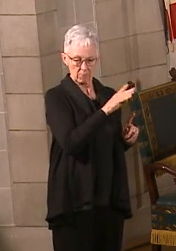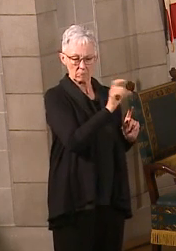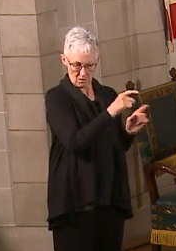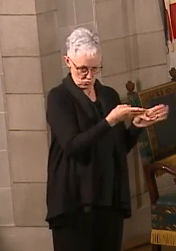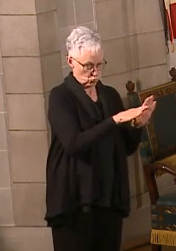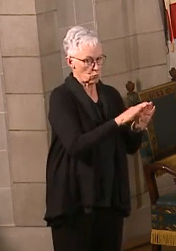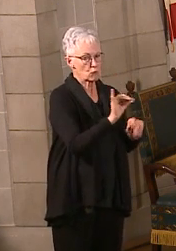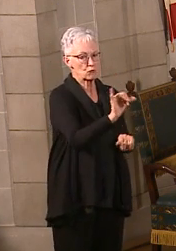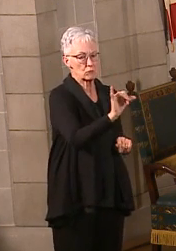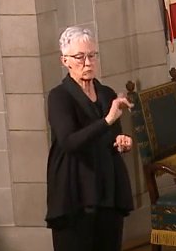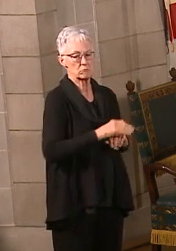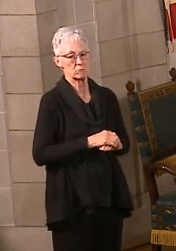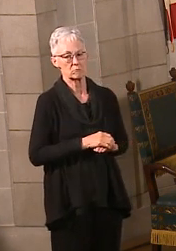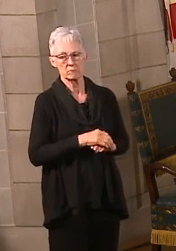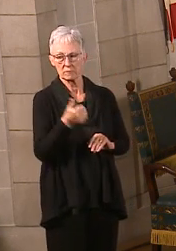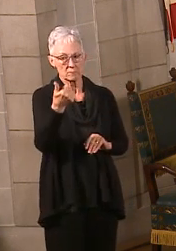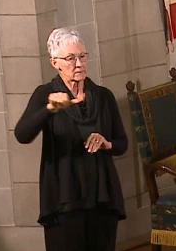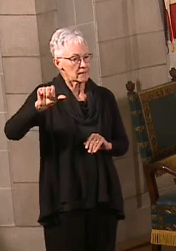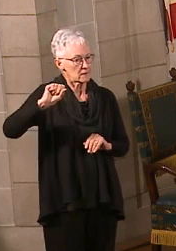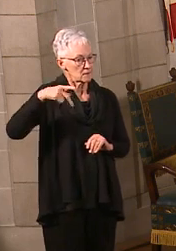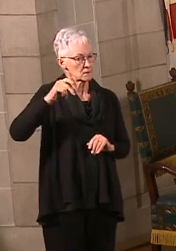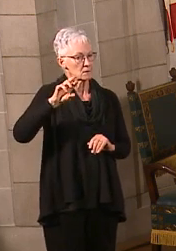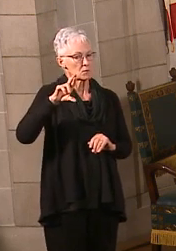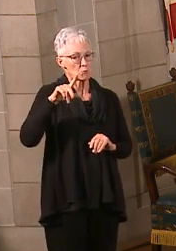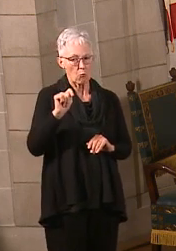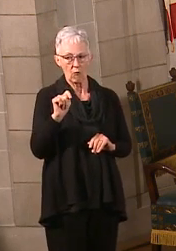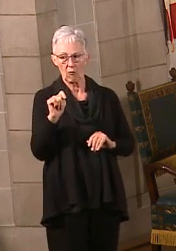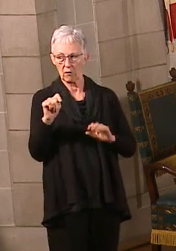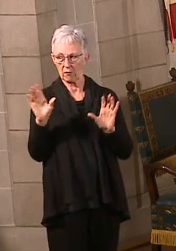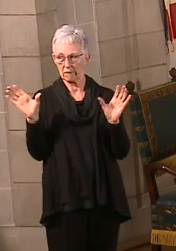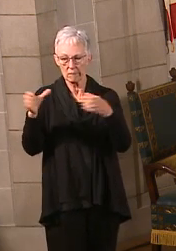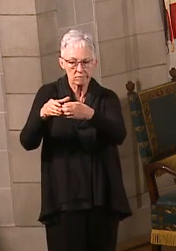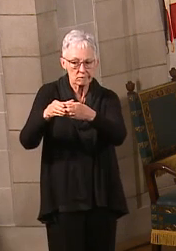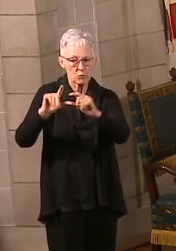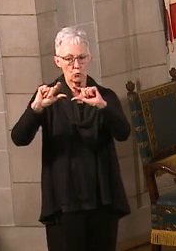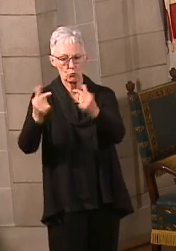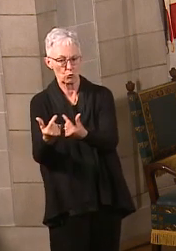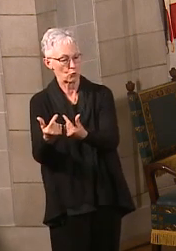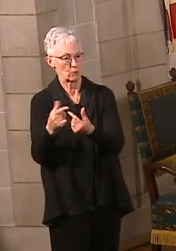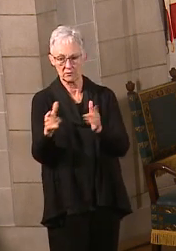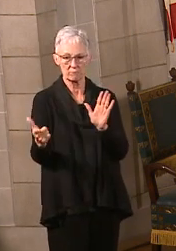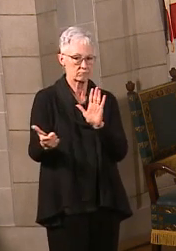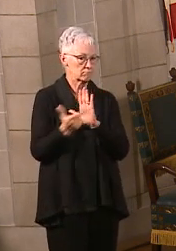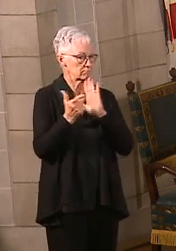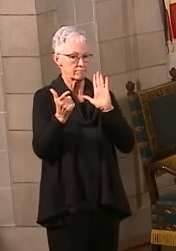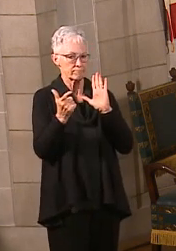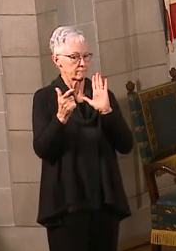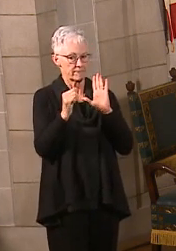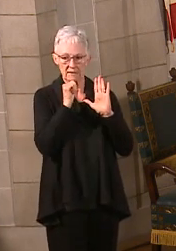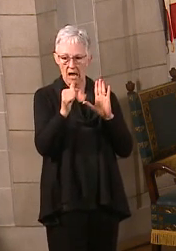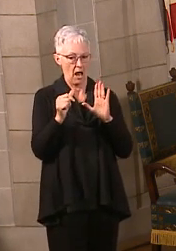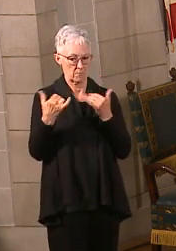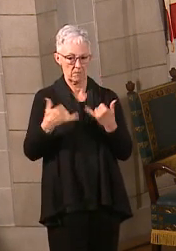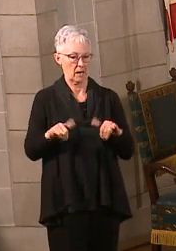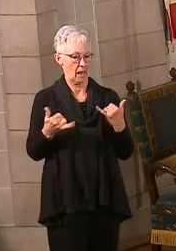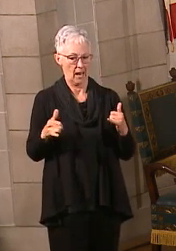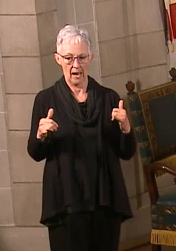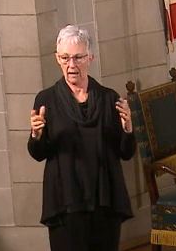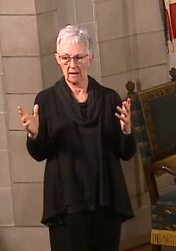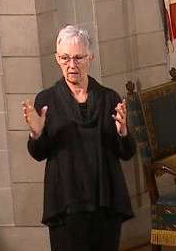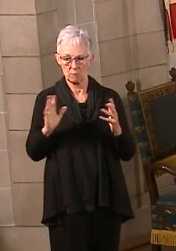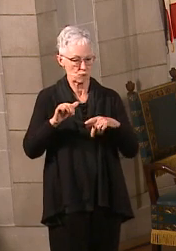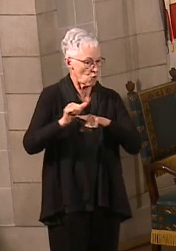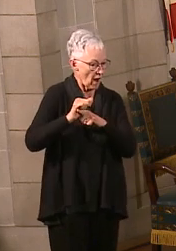like sports clubs and things like that, those will be prohibited until May 31st to line up with what we've done with regard